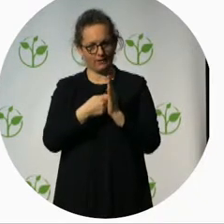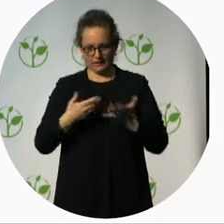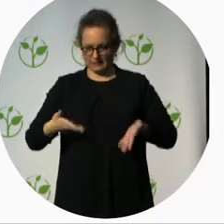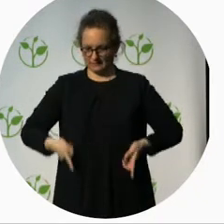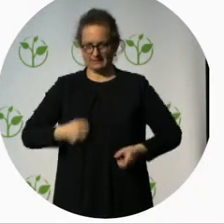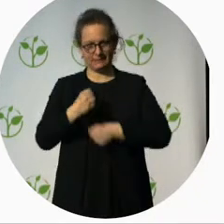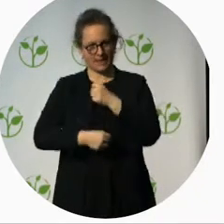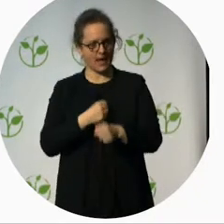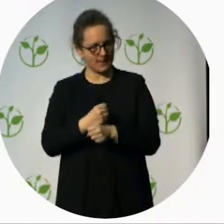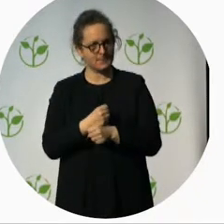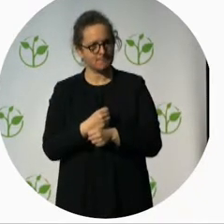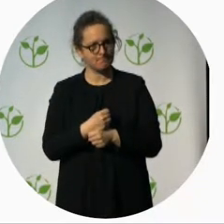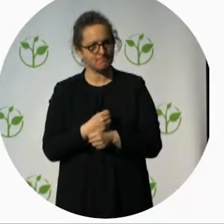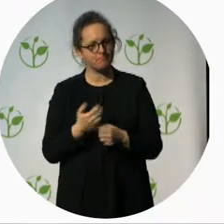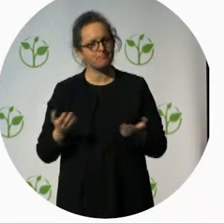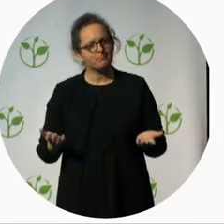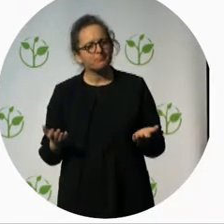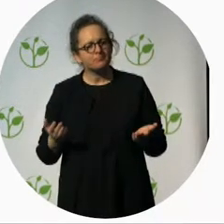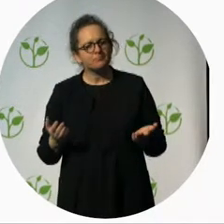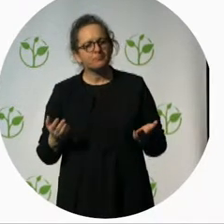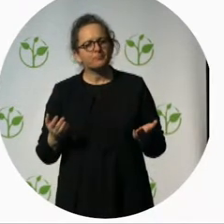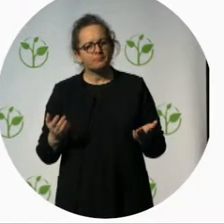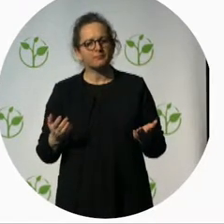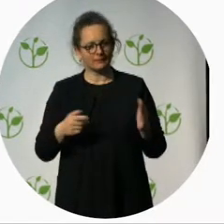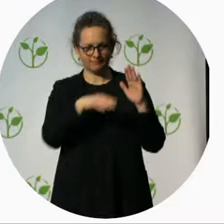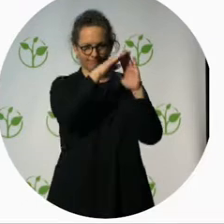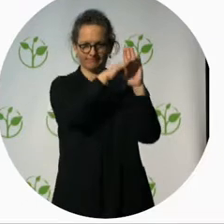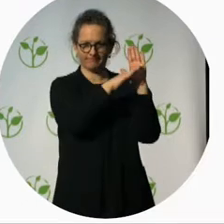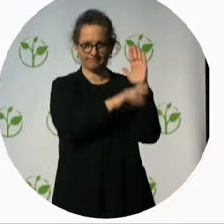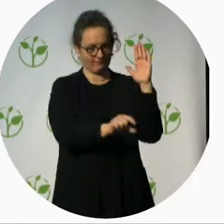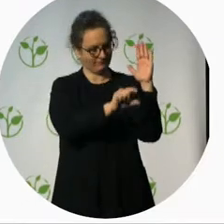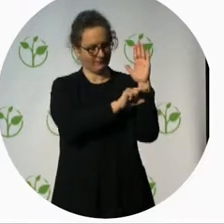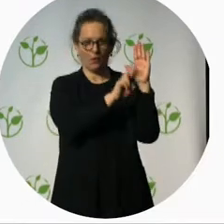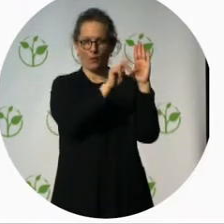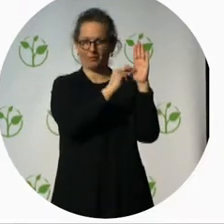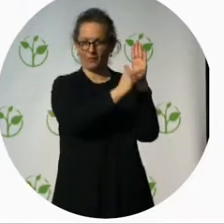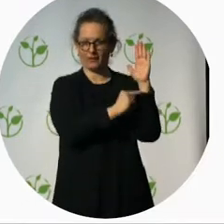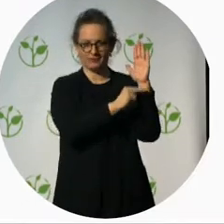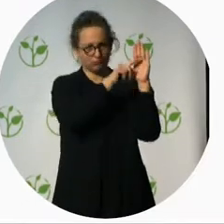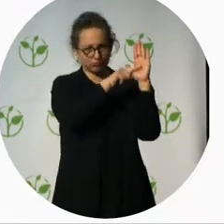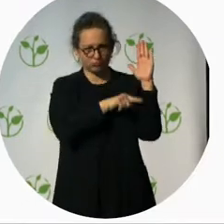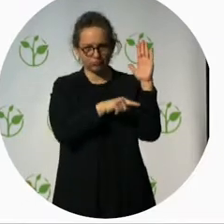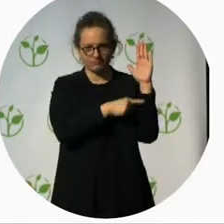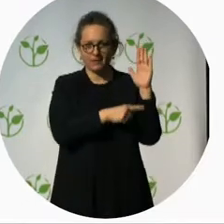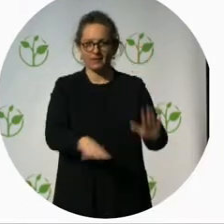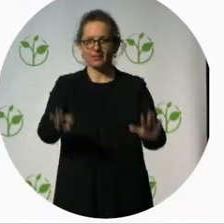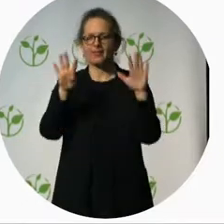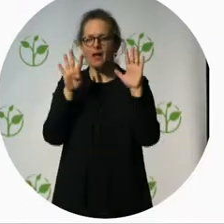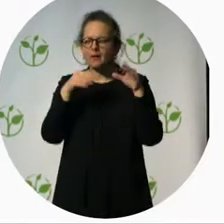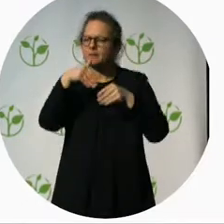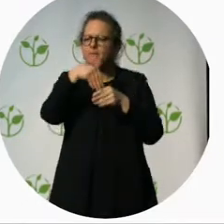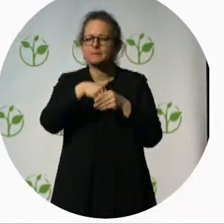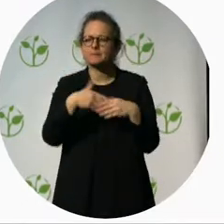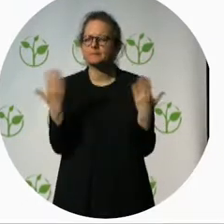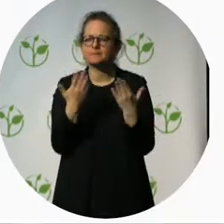and participate fully in all aspects of life. And therefore, it asks the state, it mandates the state to